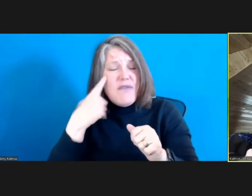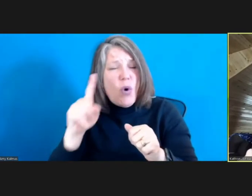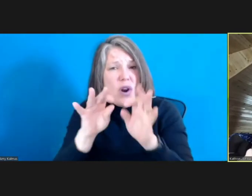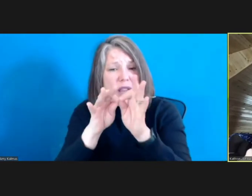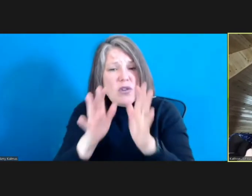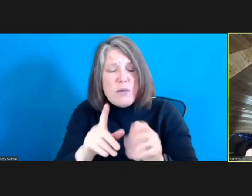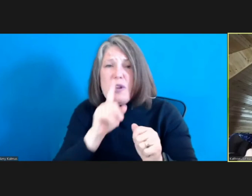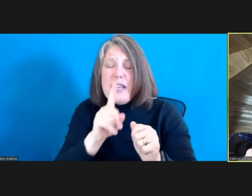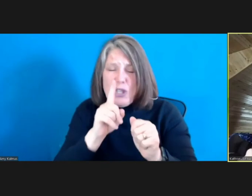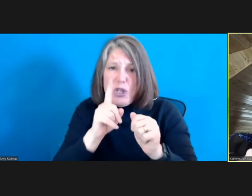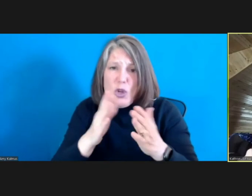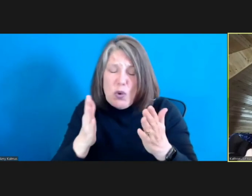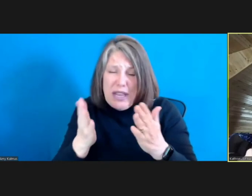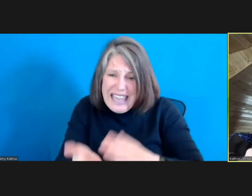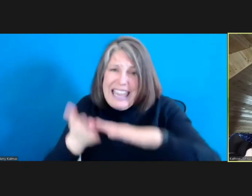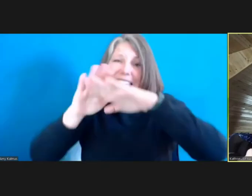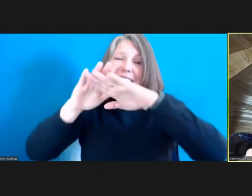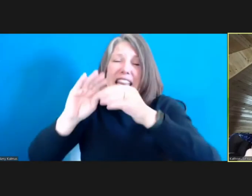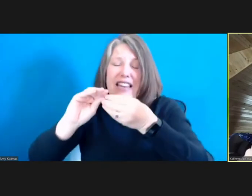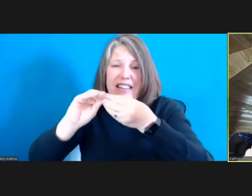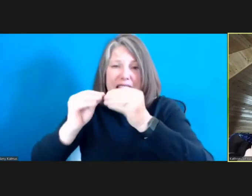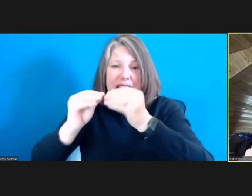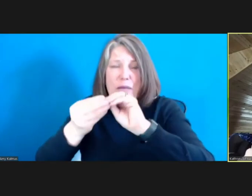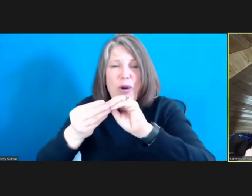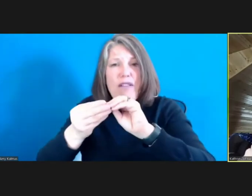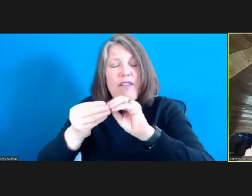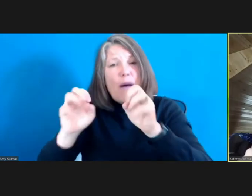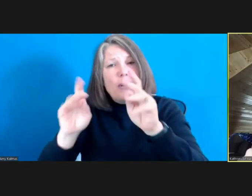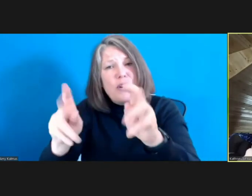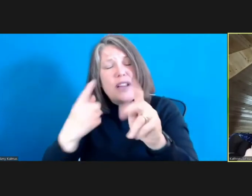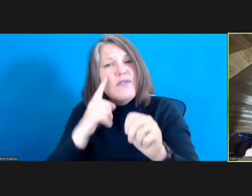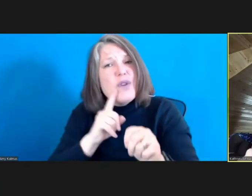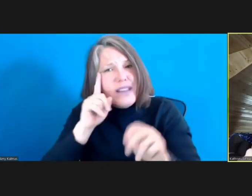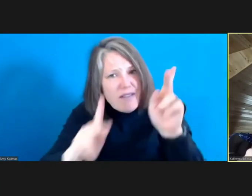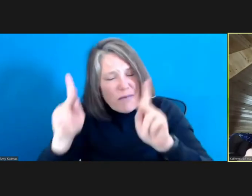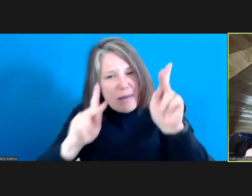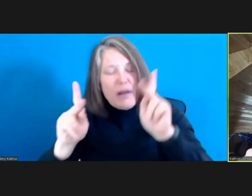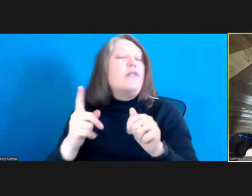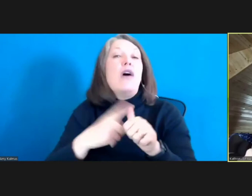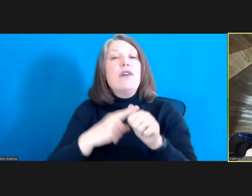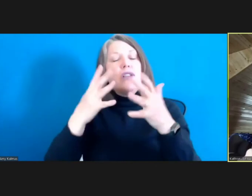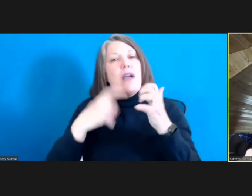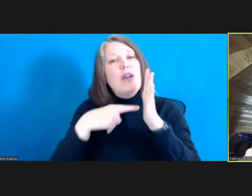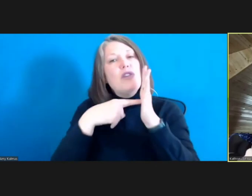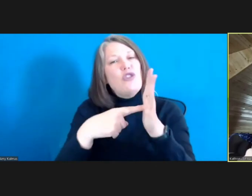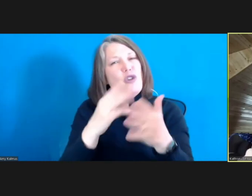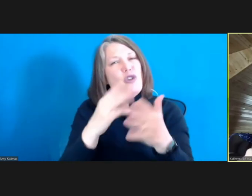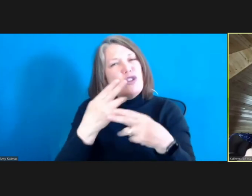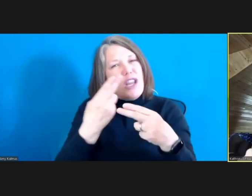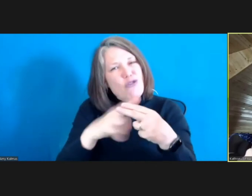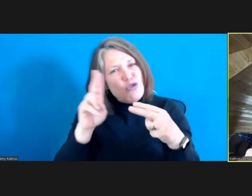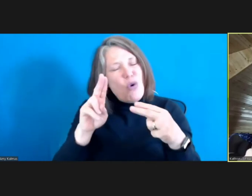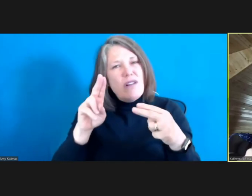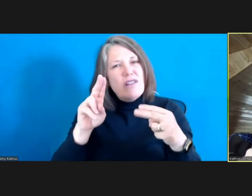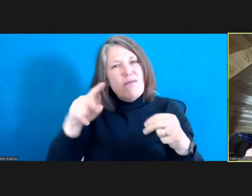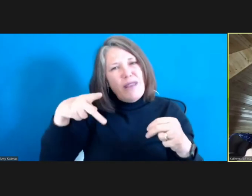actually increase the job opportunities for individuals who are deaf. So first I'm going to share a short public service announcement that we